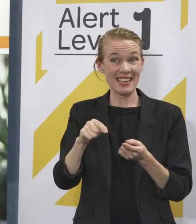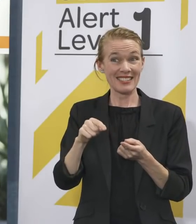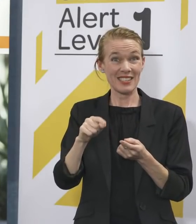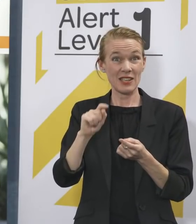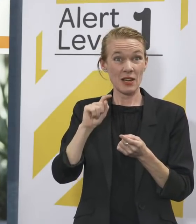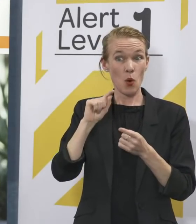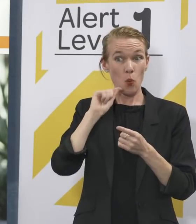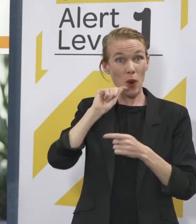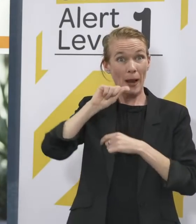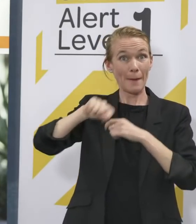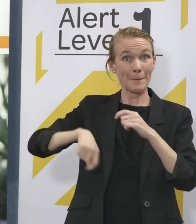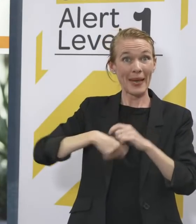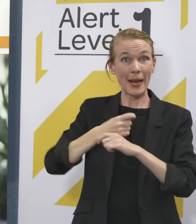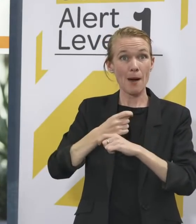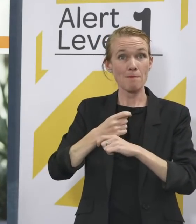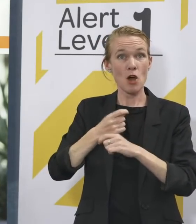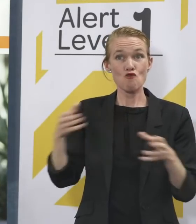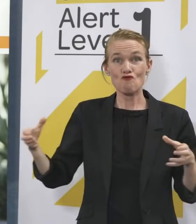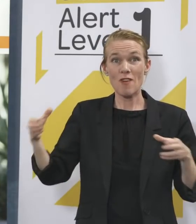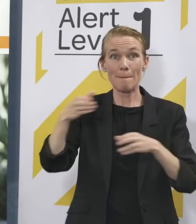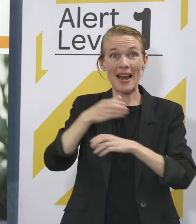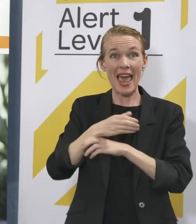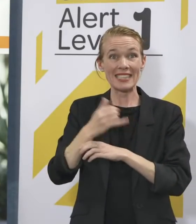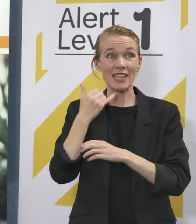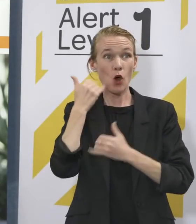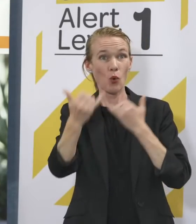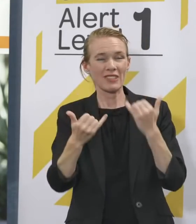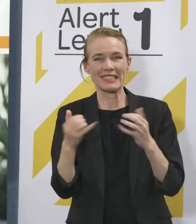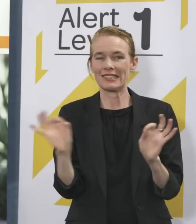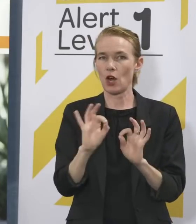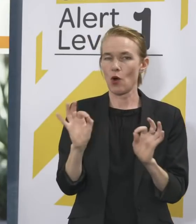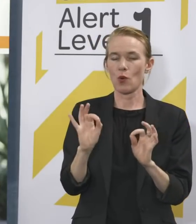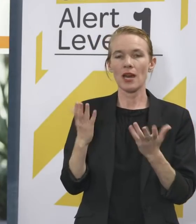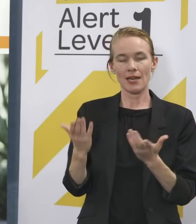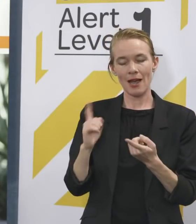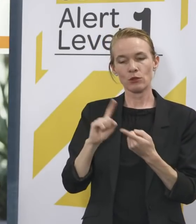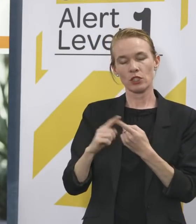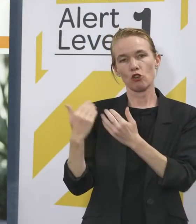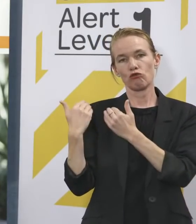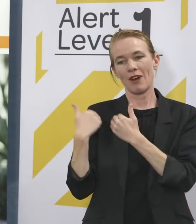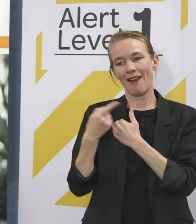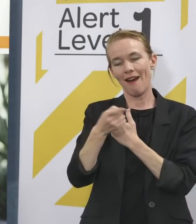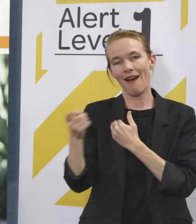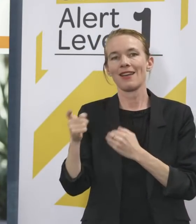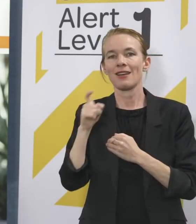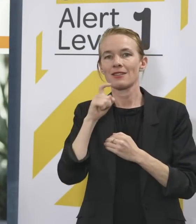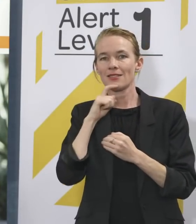tracing efforts. So hence our very big focus on our public health units and national contact tracing.